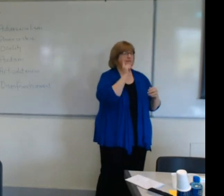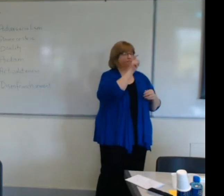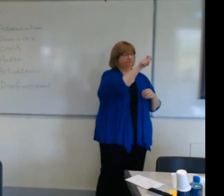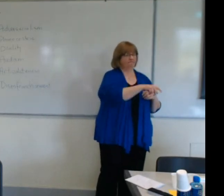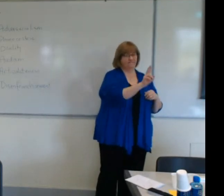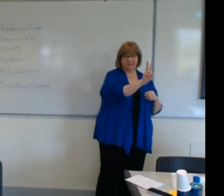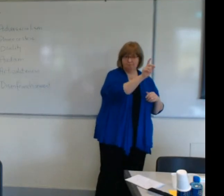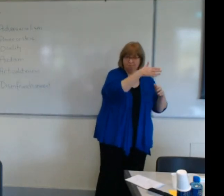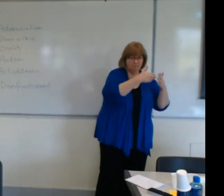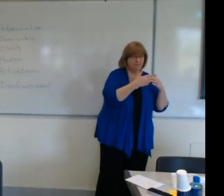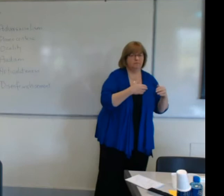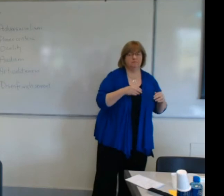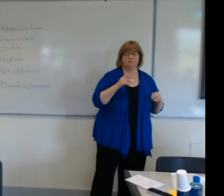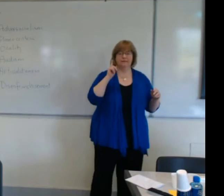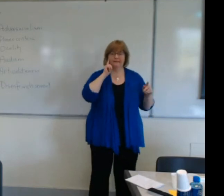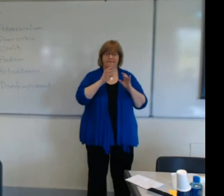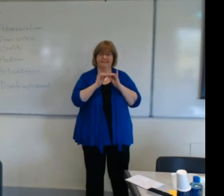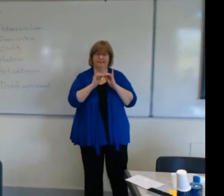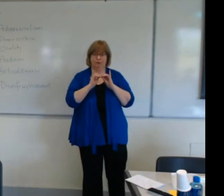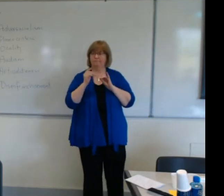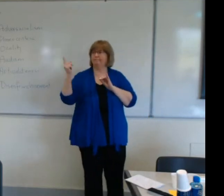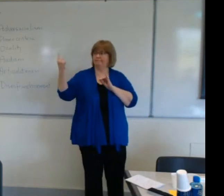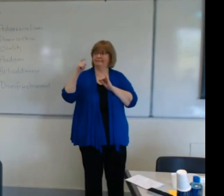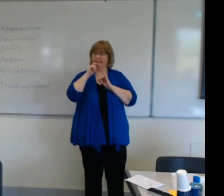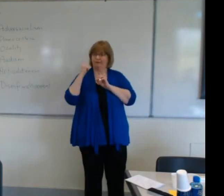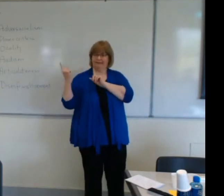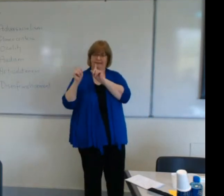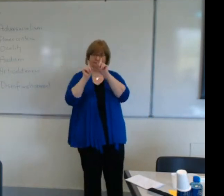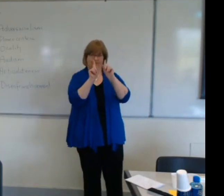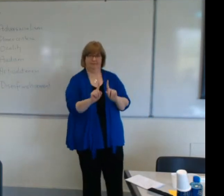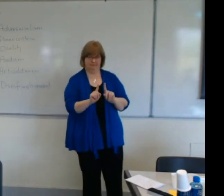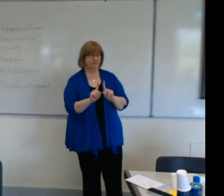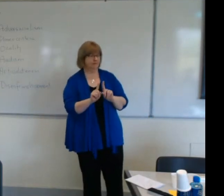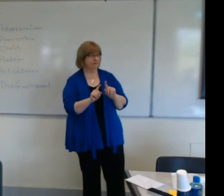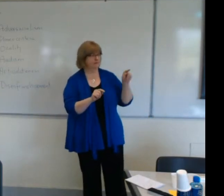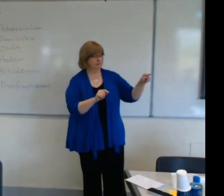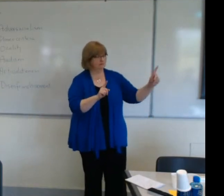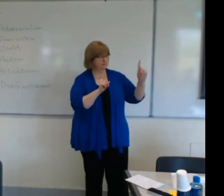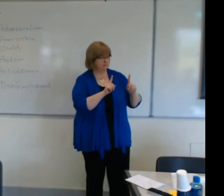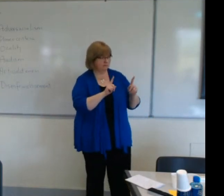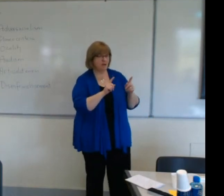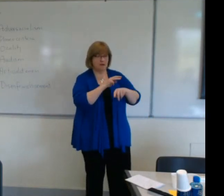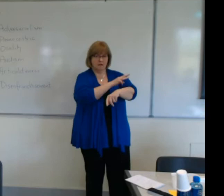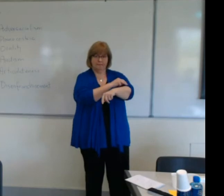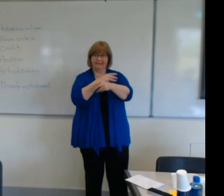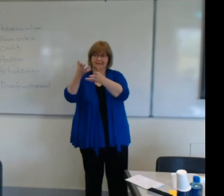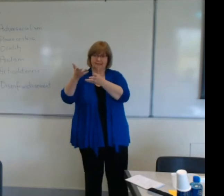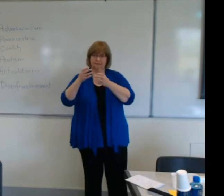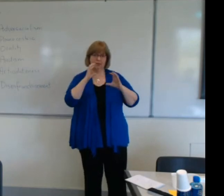person from another country has been arrested, or if the person is a victim, a deaf interpreter goes alongside a hearing